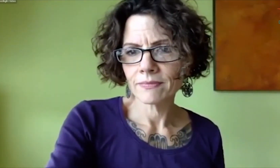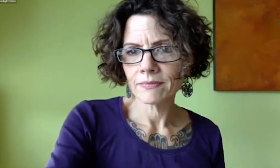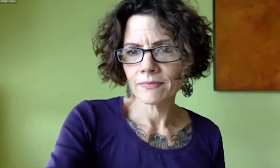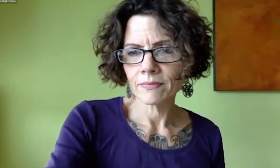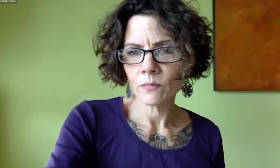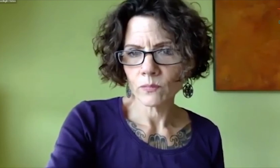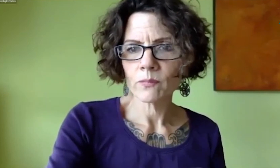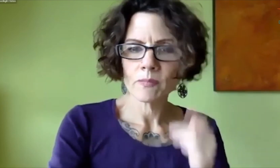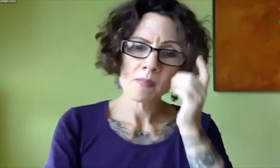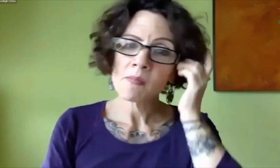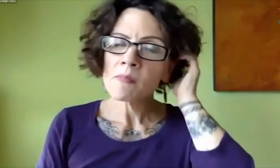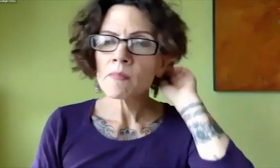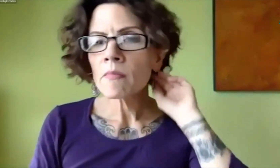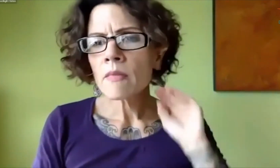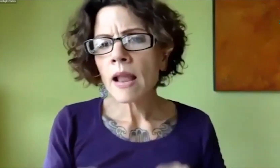your question.